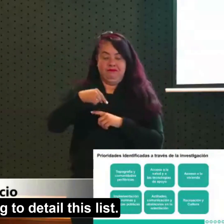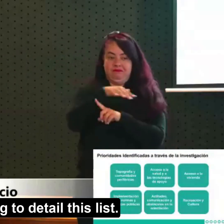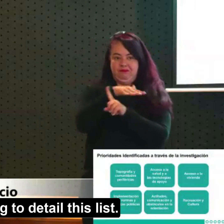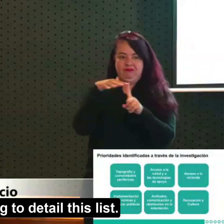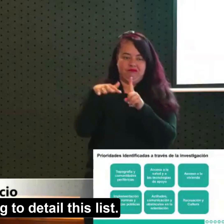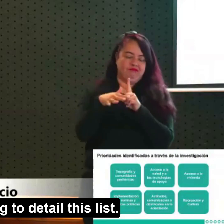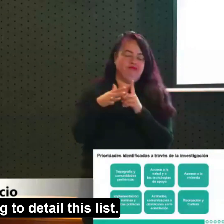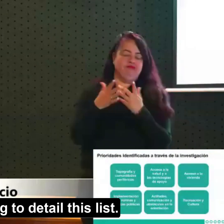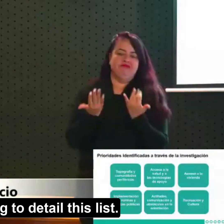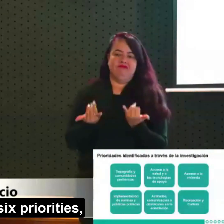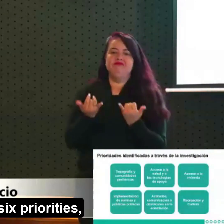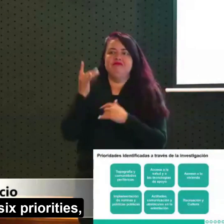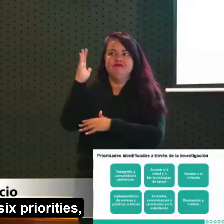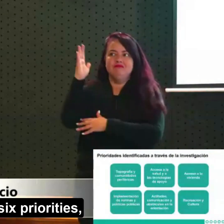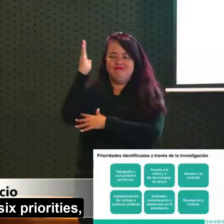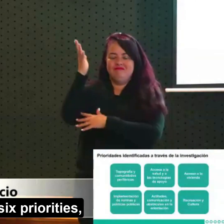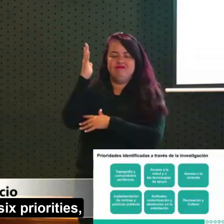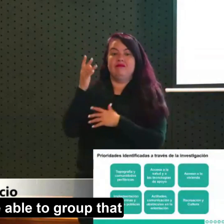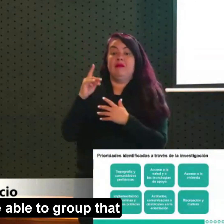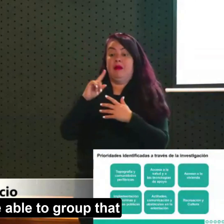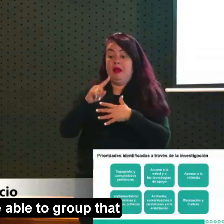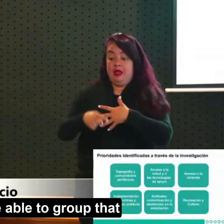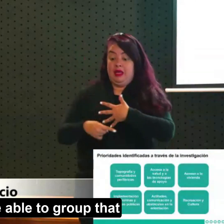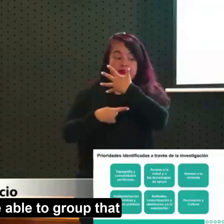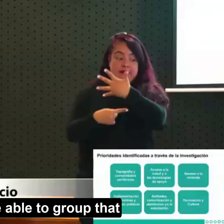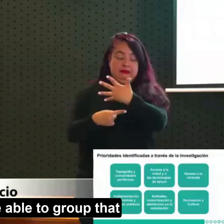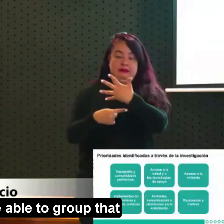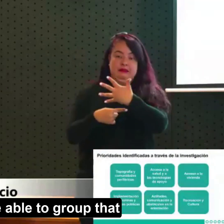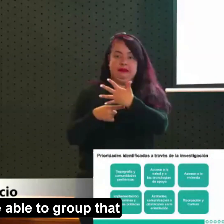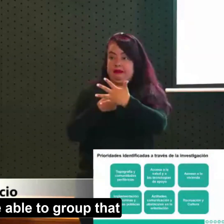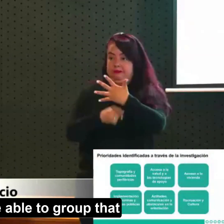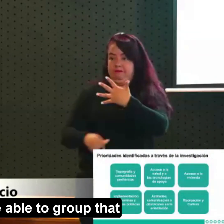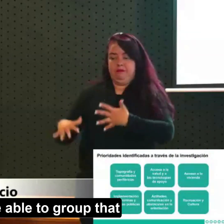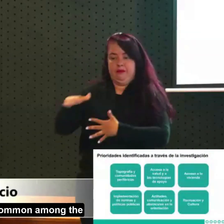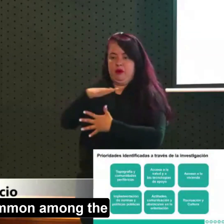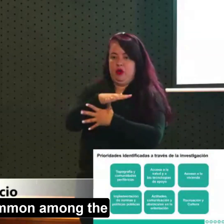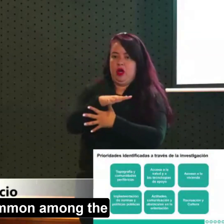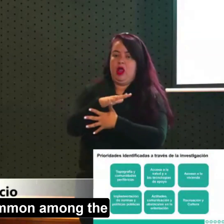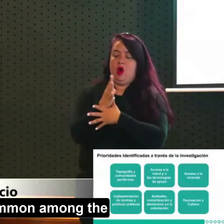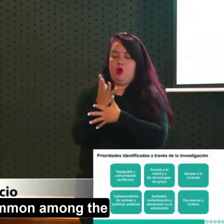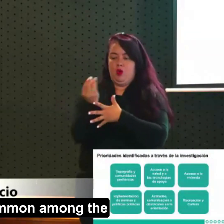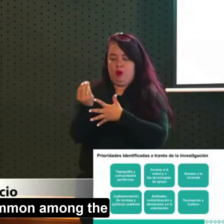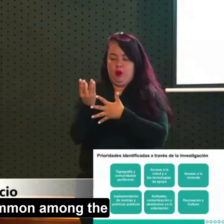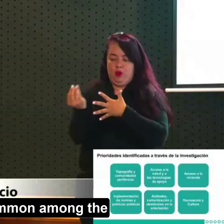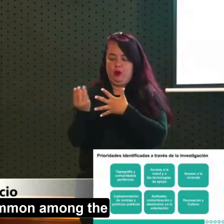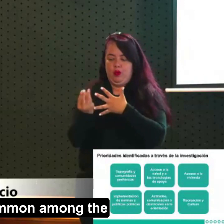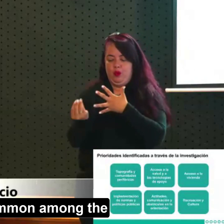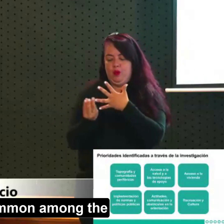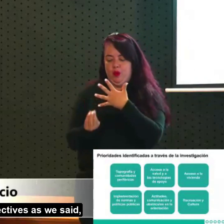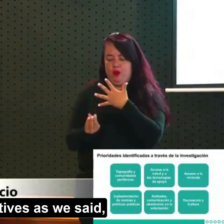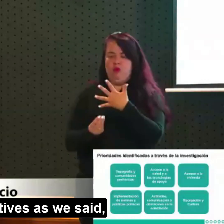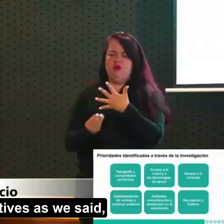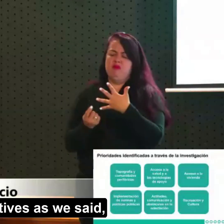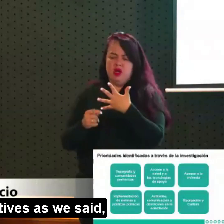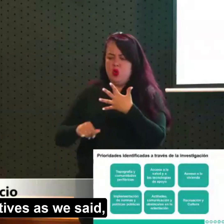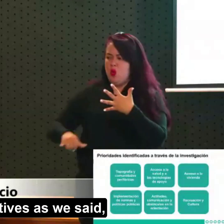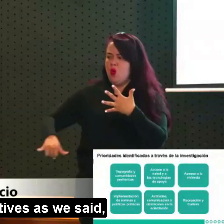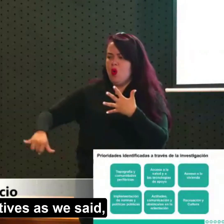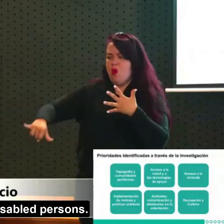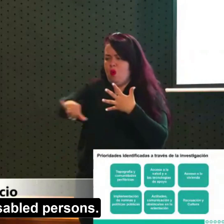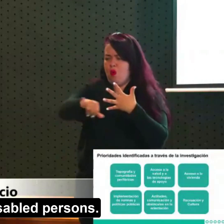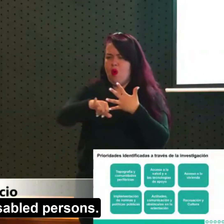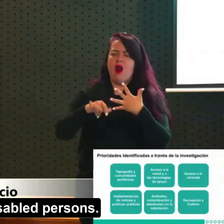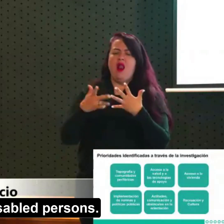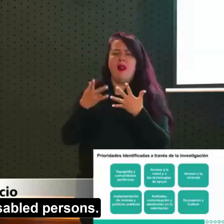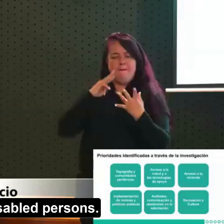detail this list of 6 priorities that we're able to group that were common amongst the perspectives, as we